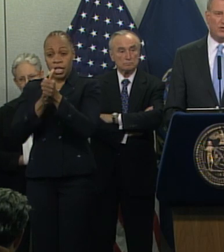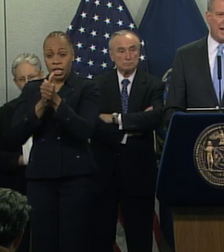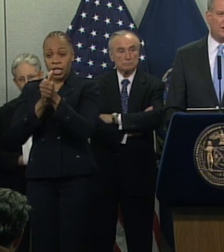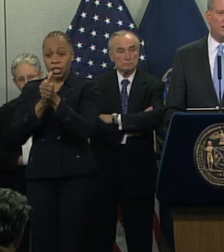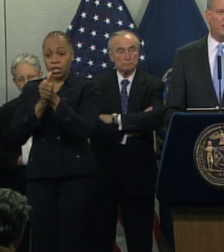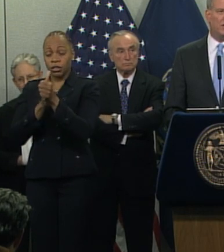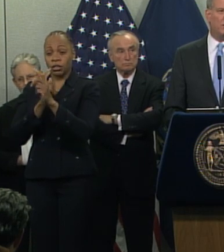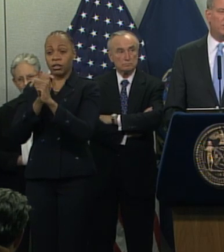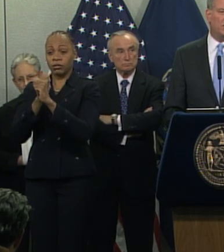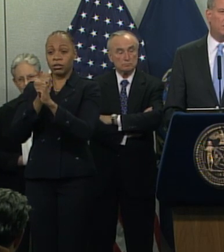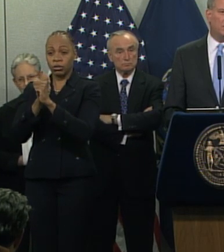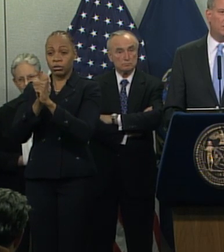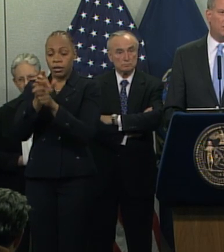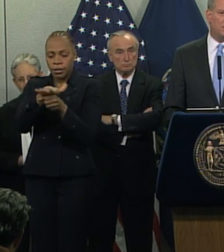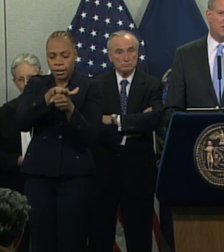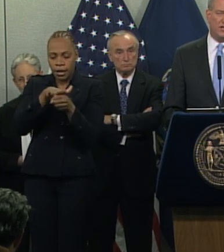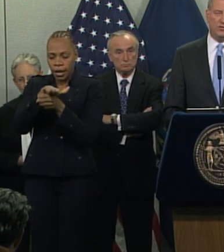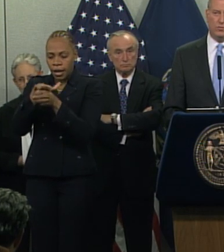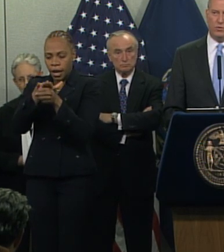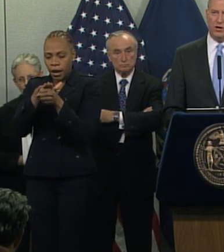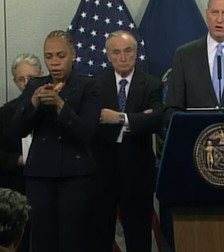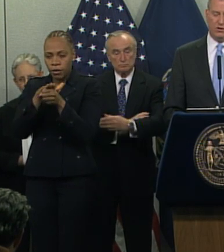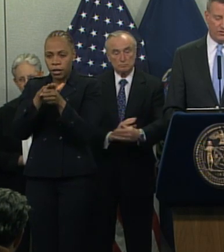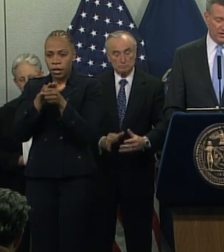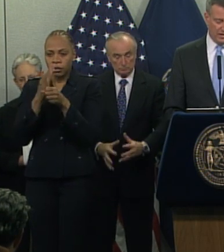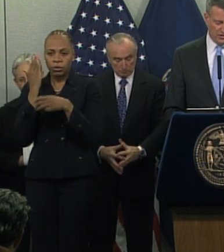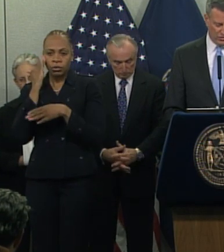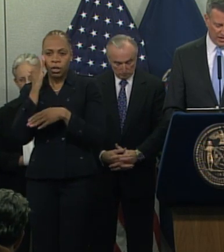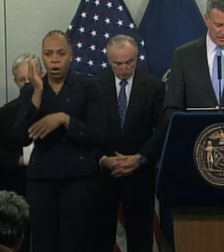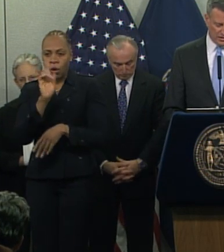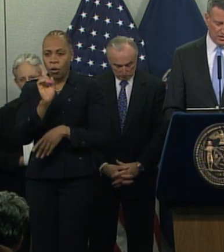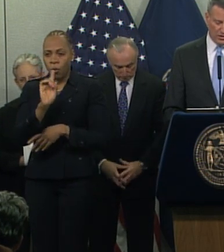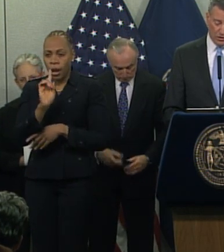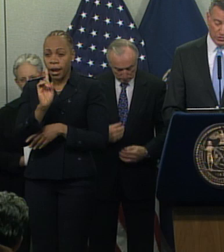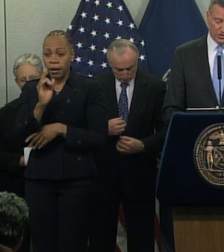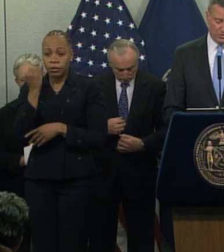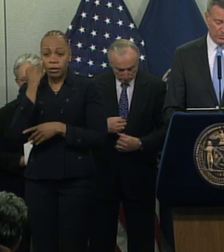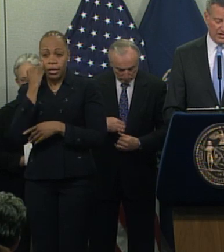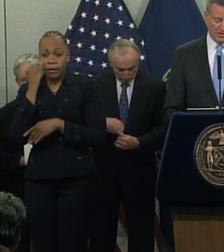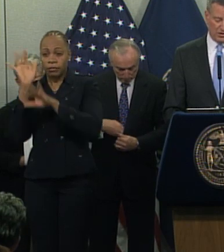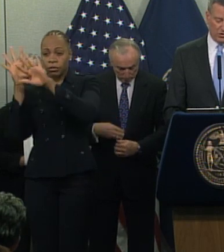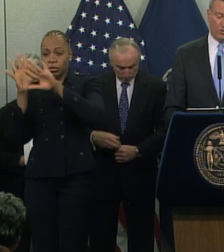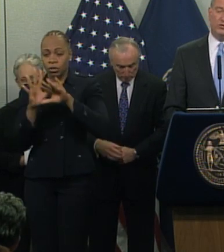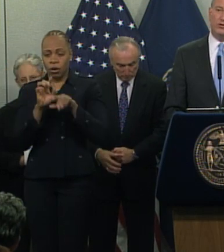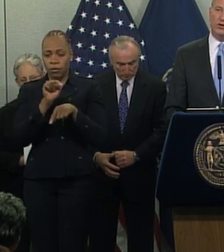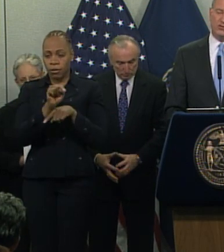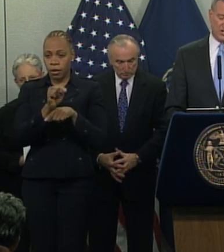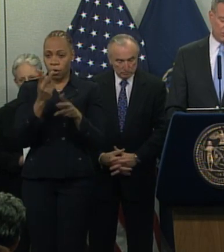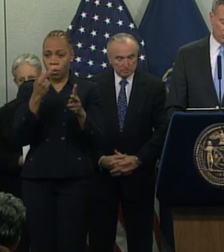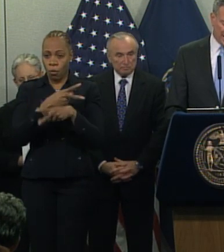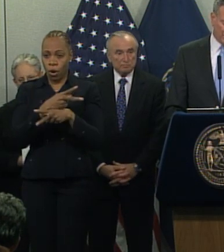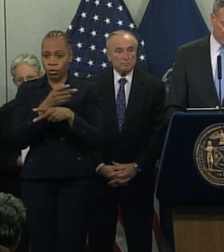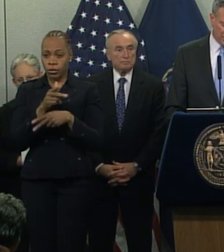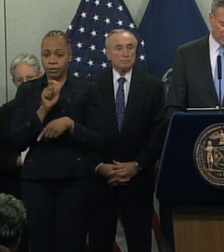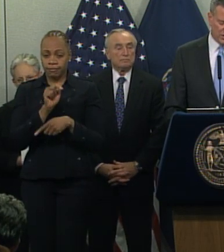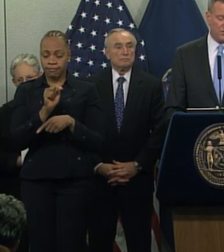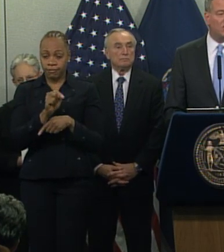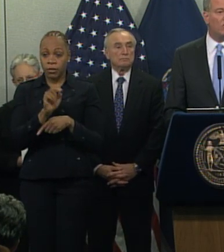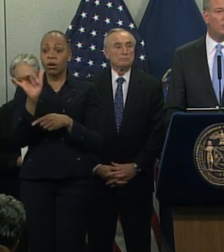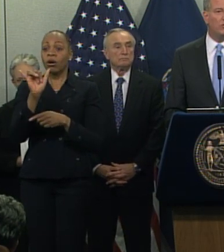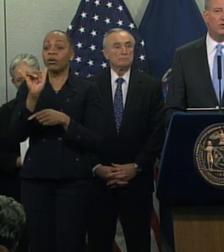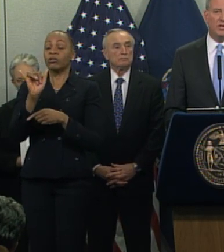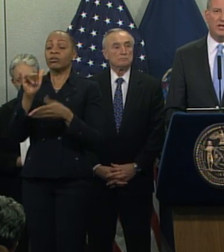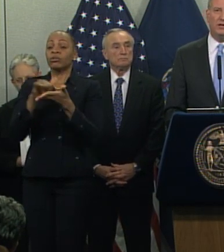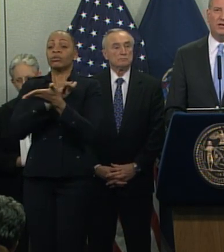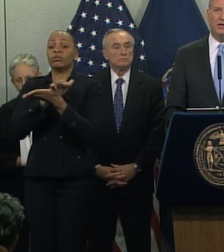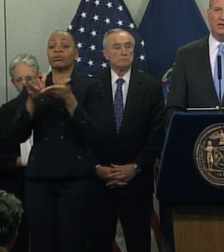be tracked and they can be sent where the need is greatest. Also, it means that all New Yorkers can track the progress of